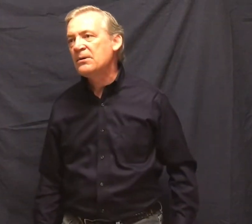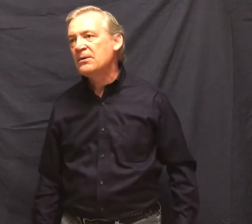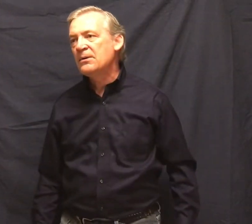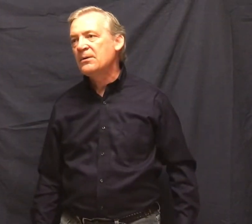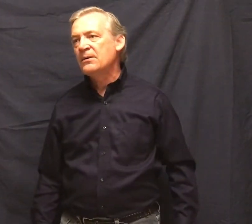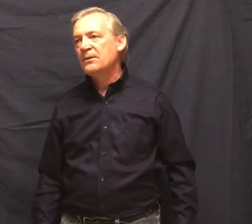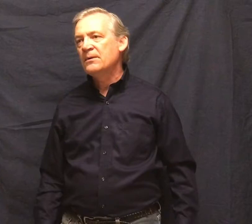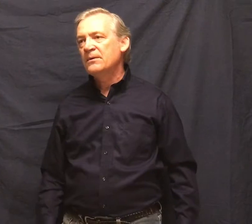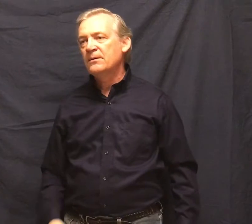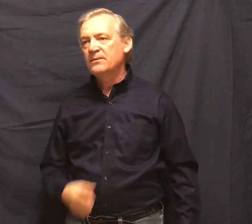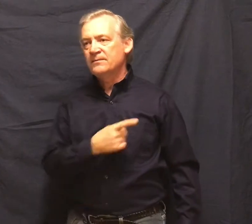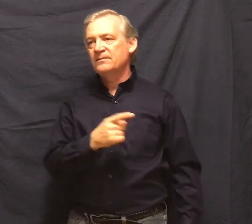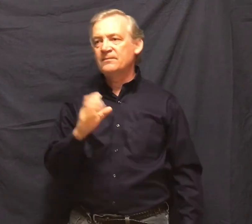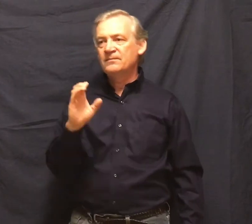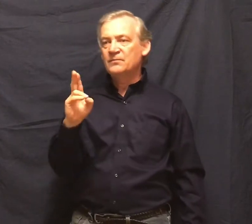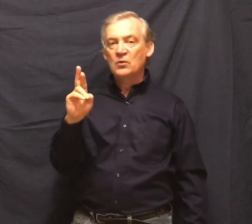Curly's wife laughed at him.